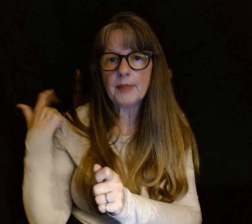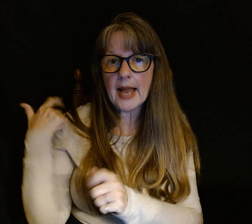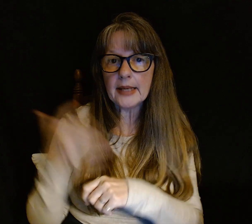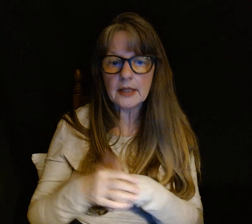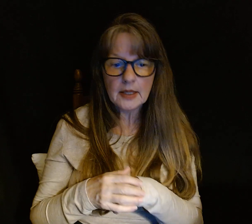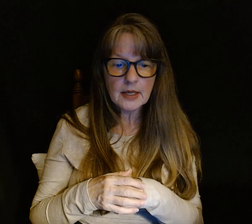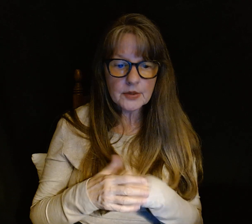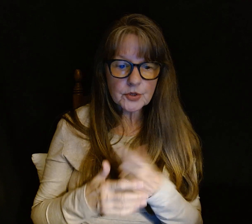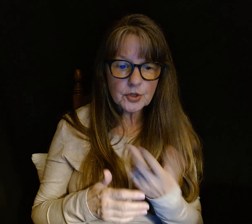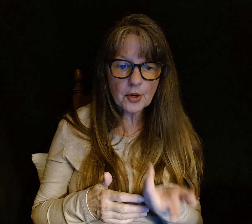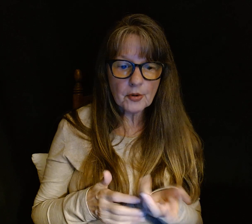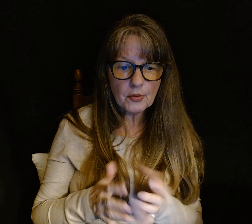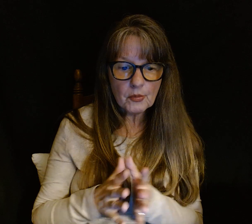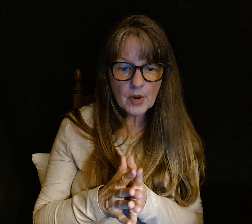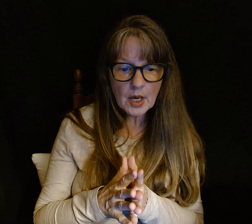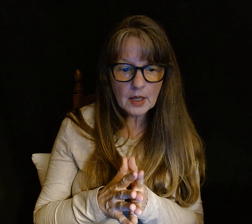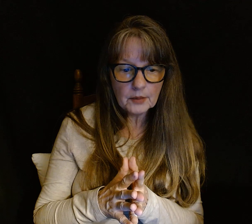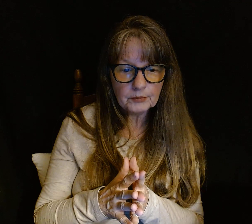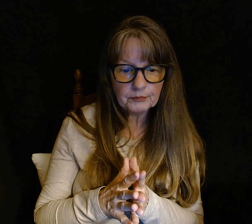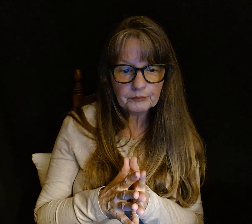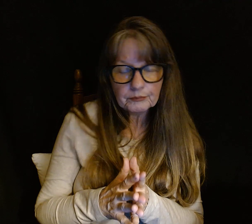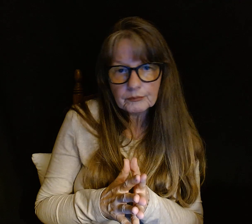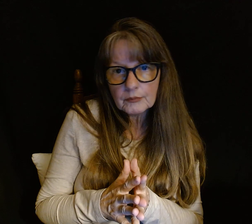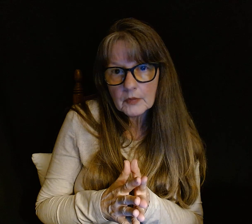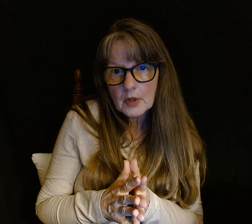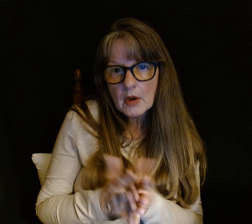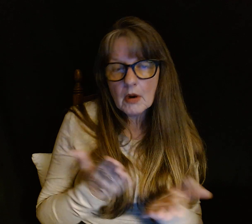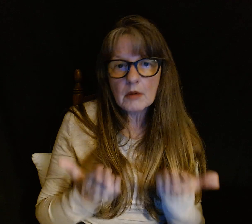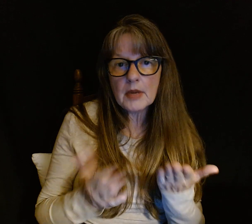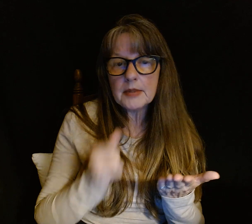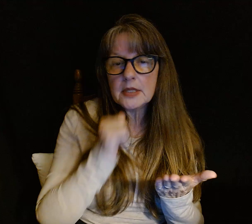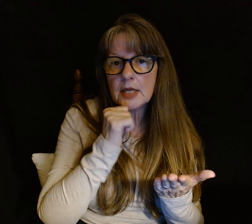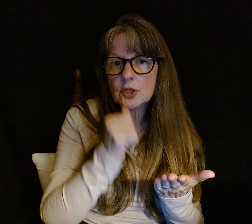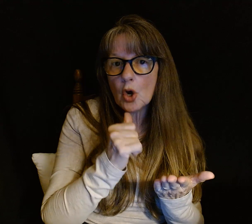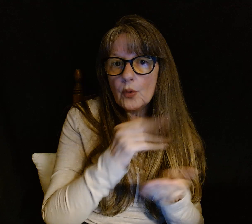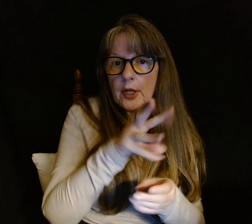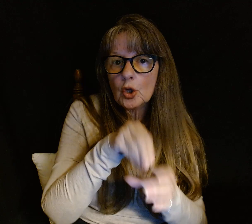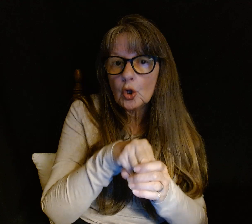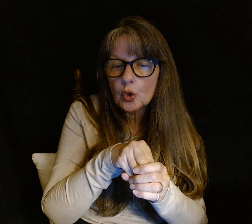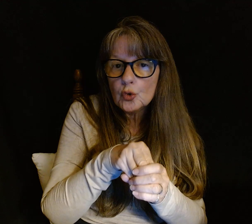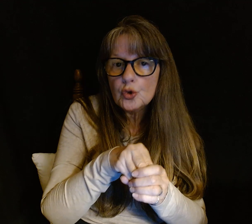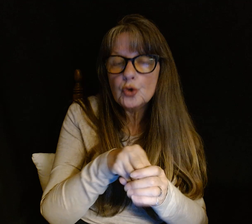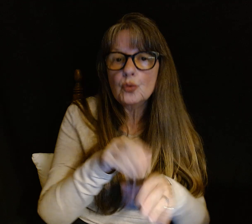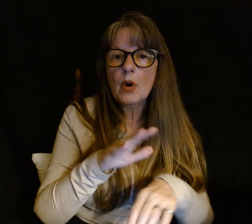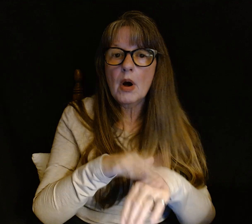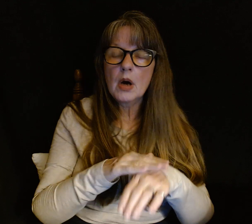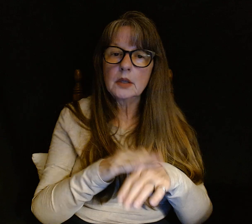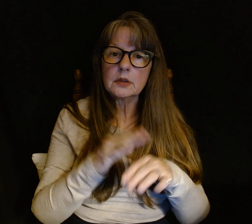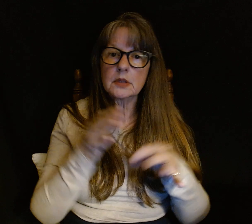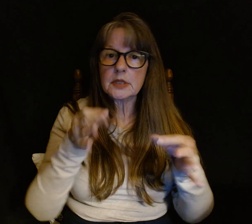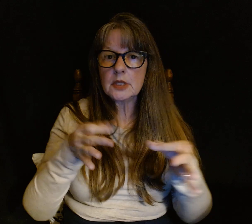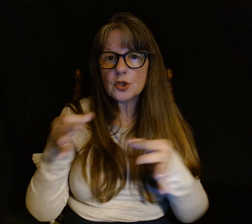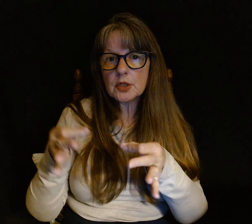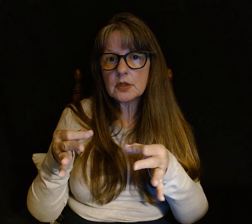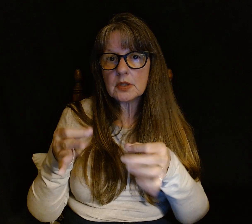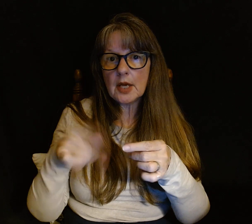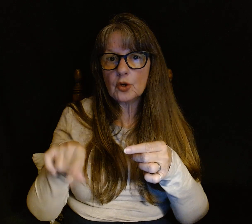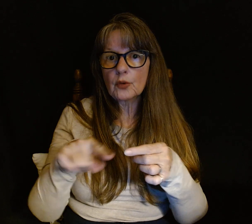back. So or maybe they don't include you on decisions that you're in